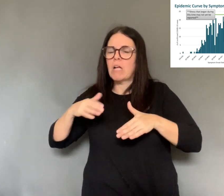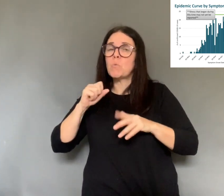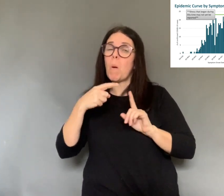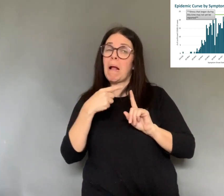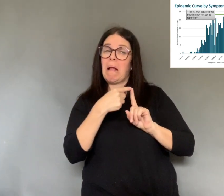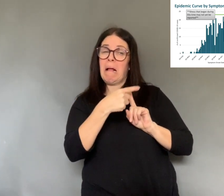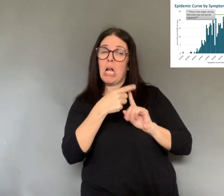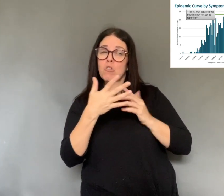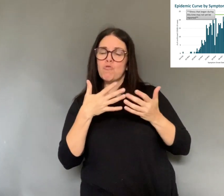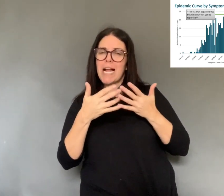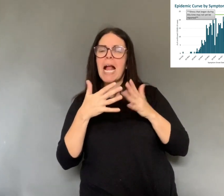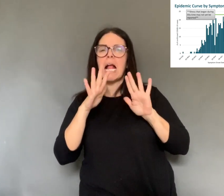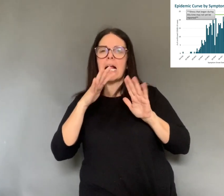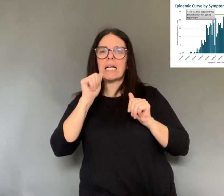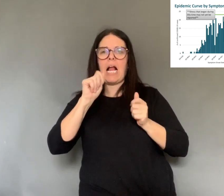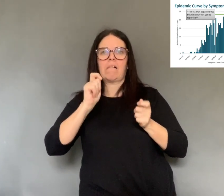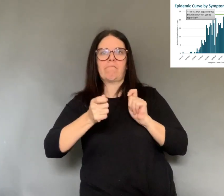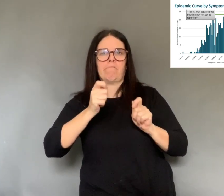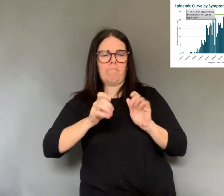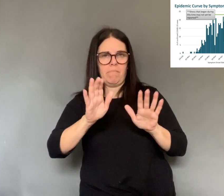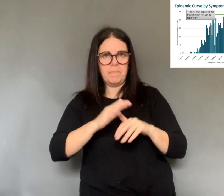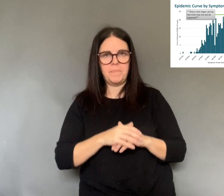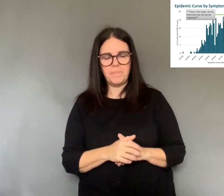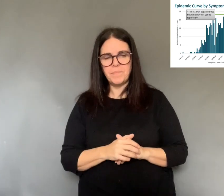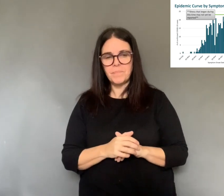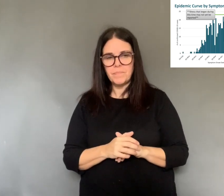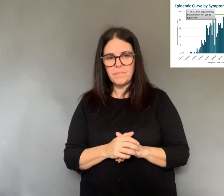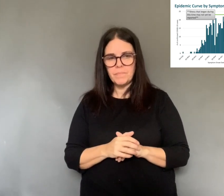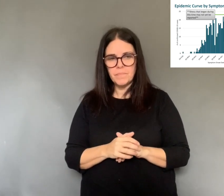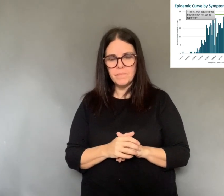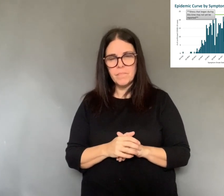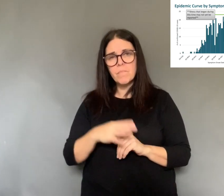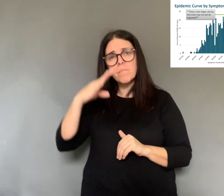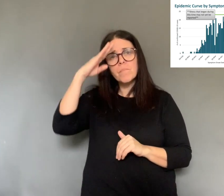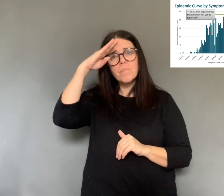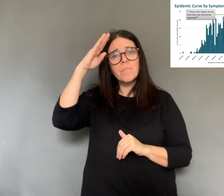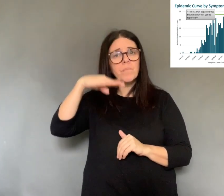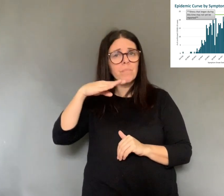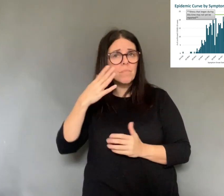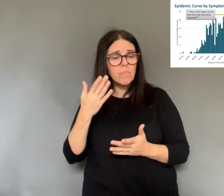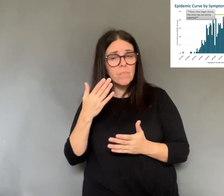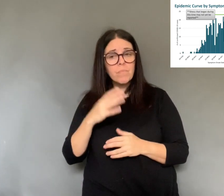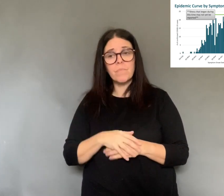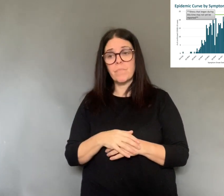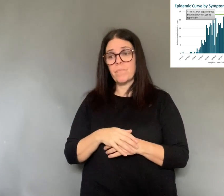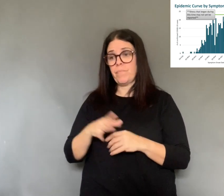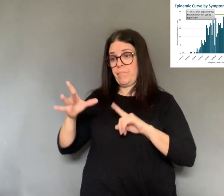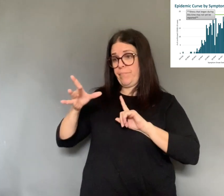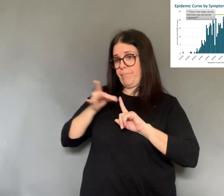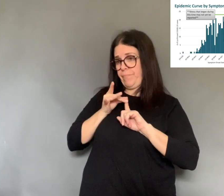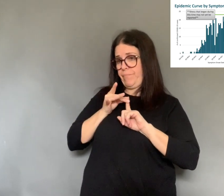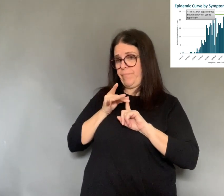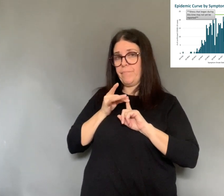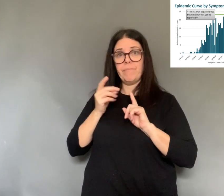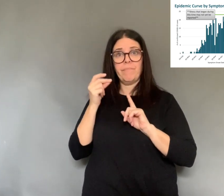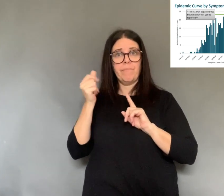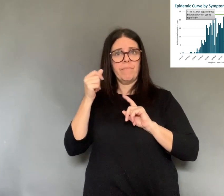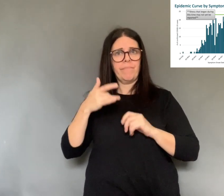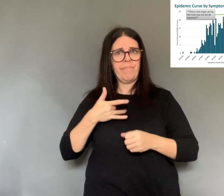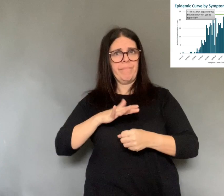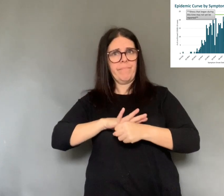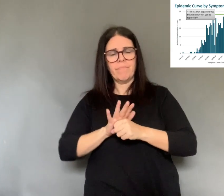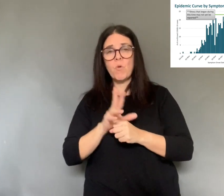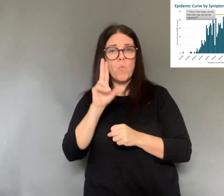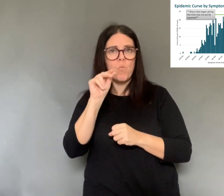Day-to-day variation can vary significantly, and we know COVID-19 do not cause disease after immediate